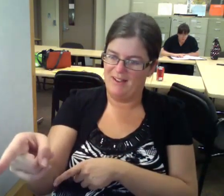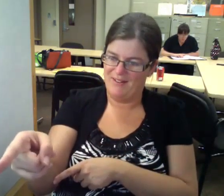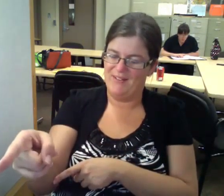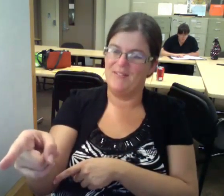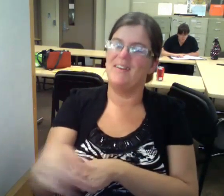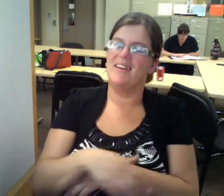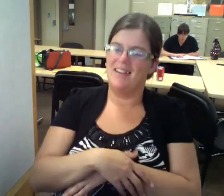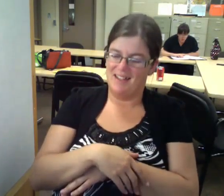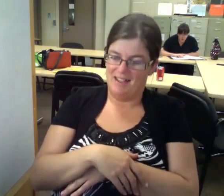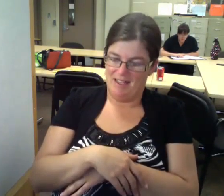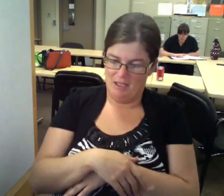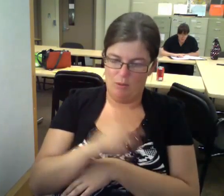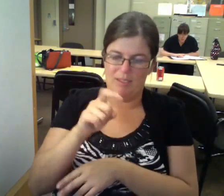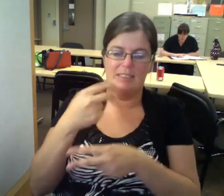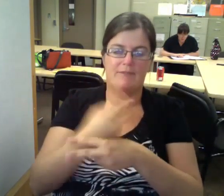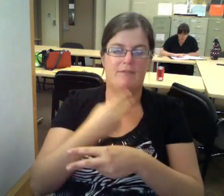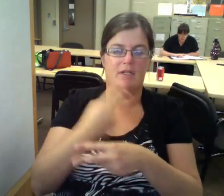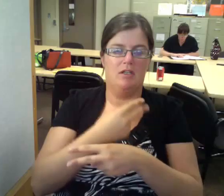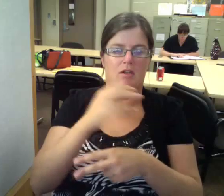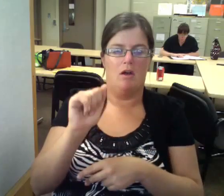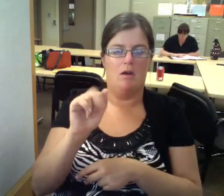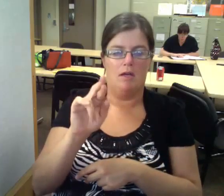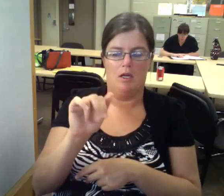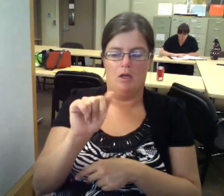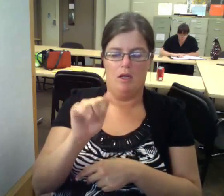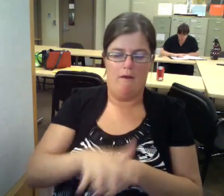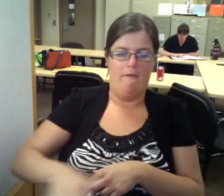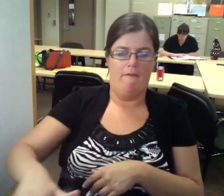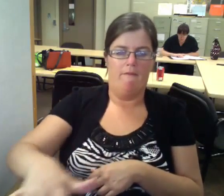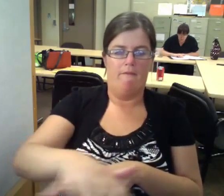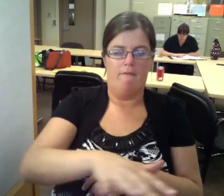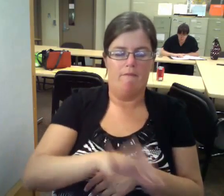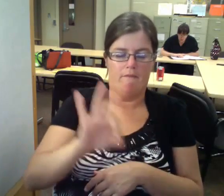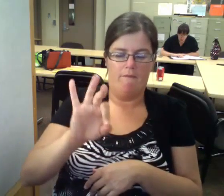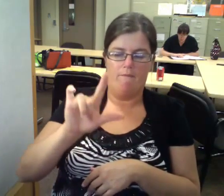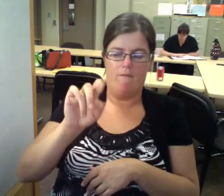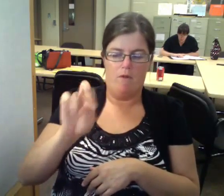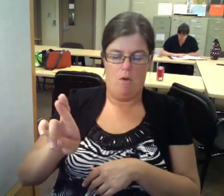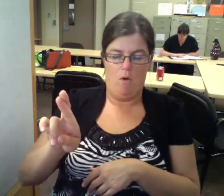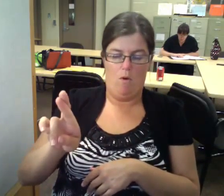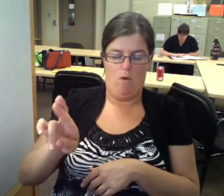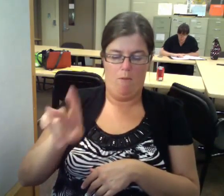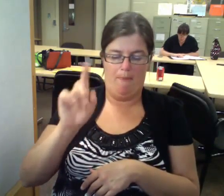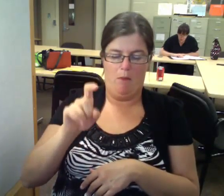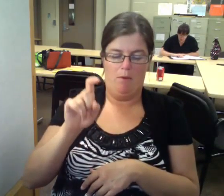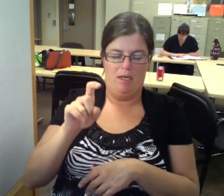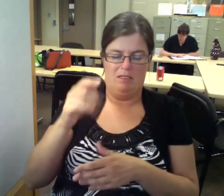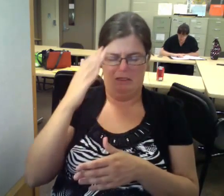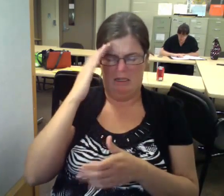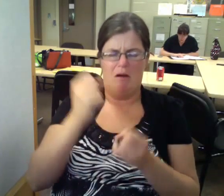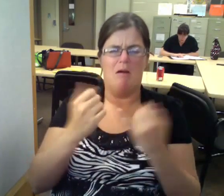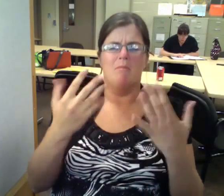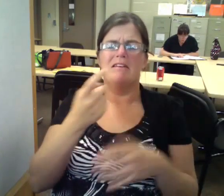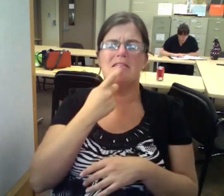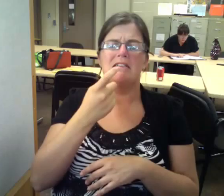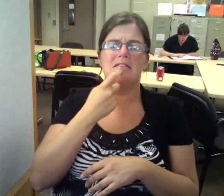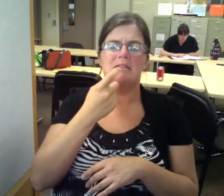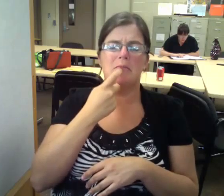need to figure out the area of the floor so we know exactly how much cement to buy. Who can tell me how to